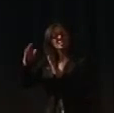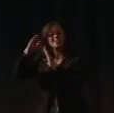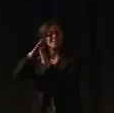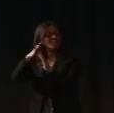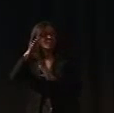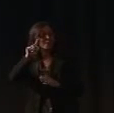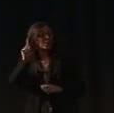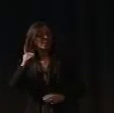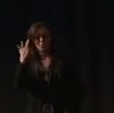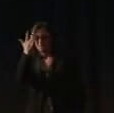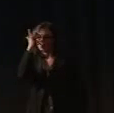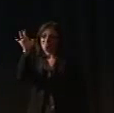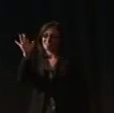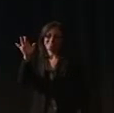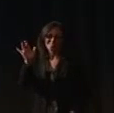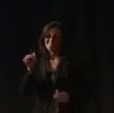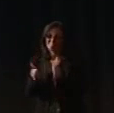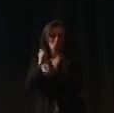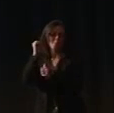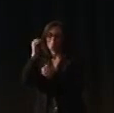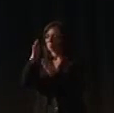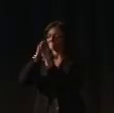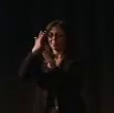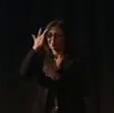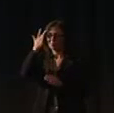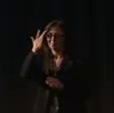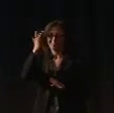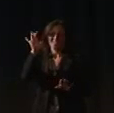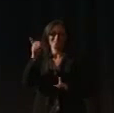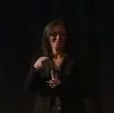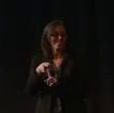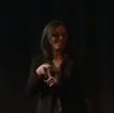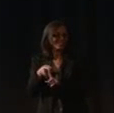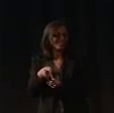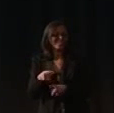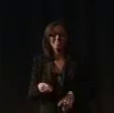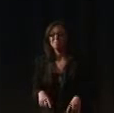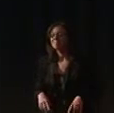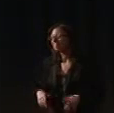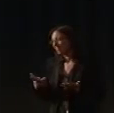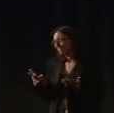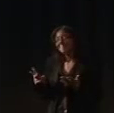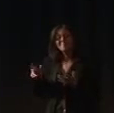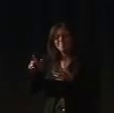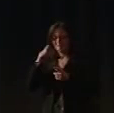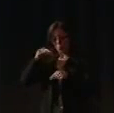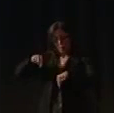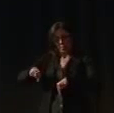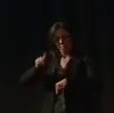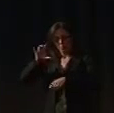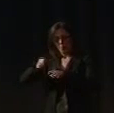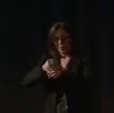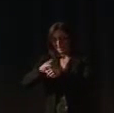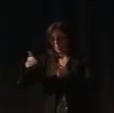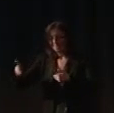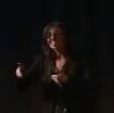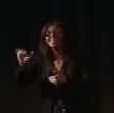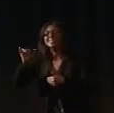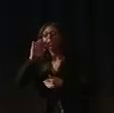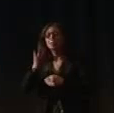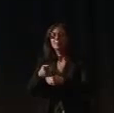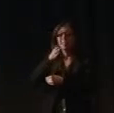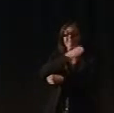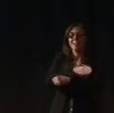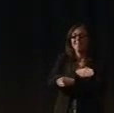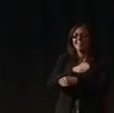the problem for this century, like molecular biology was for the last half of